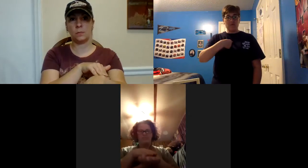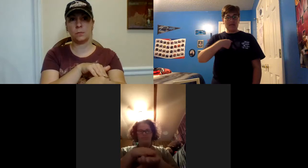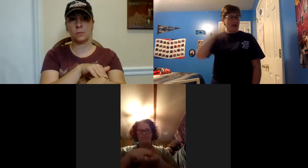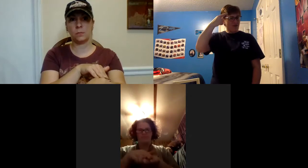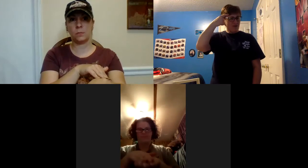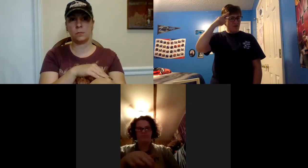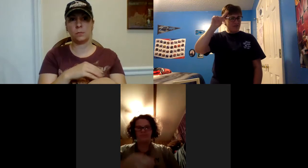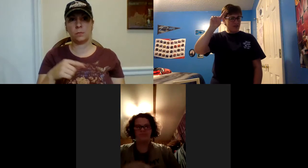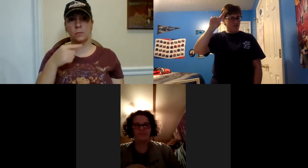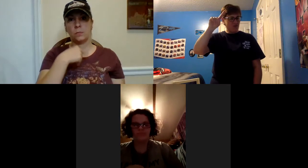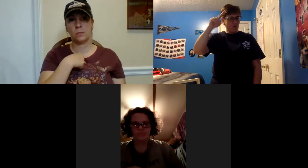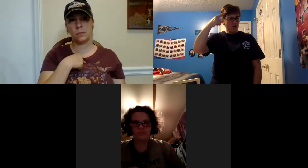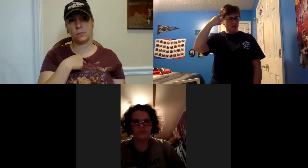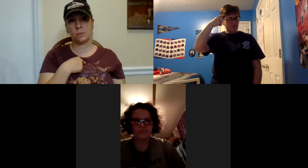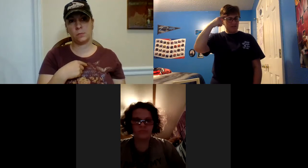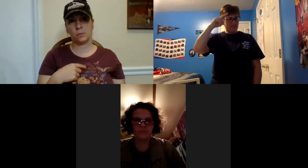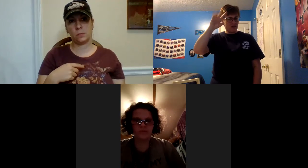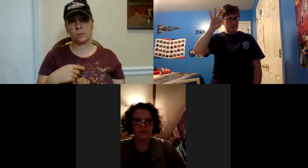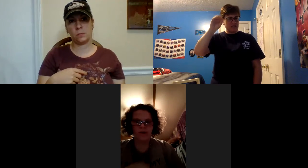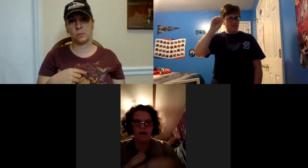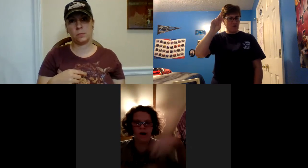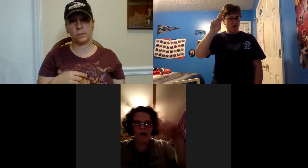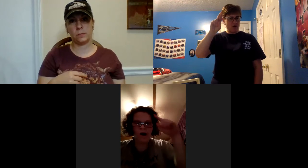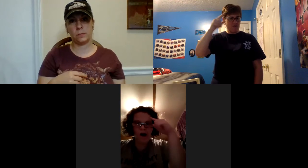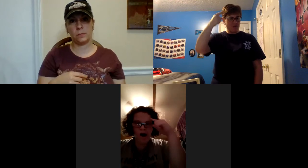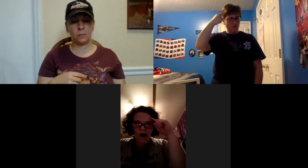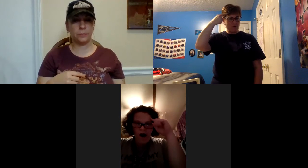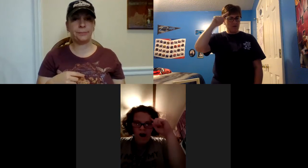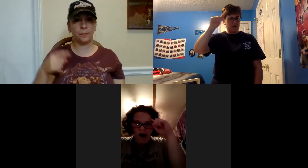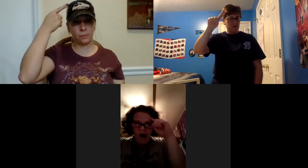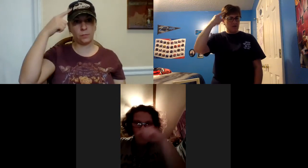For me, I don't know that we've done for as far as FOR